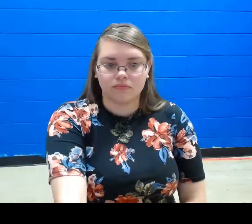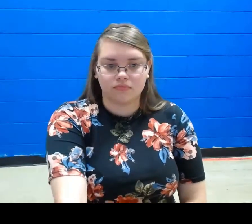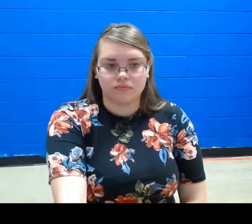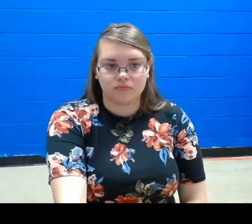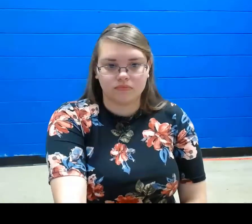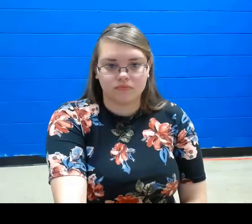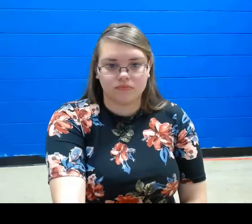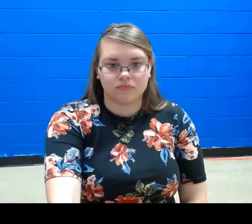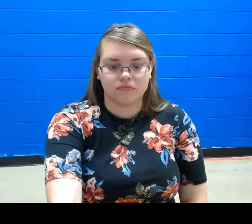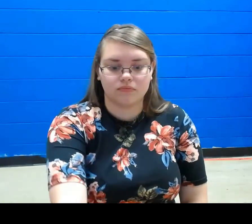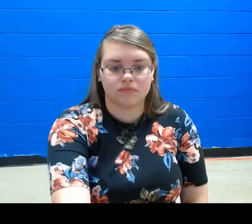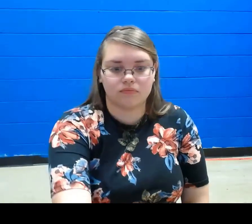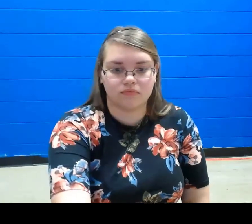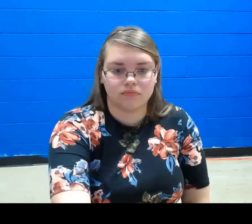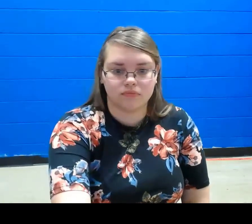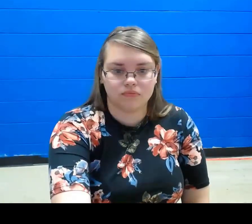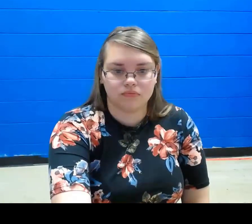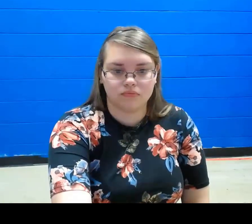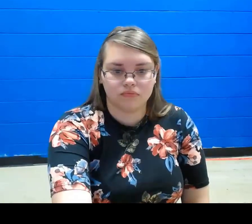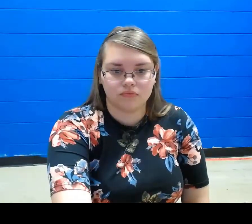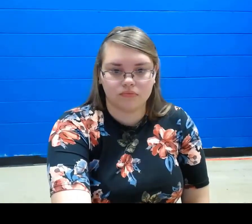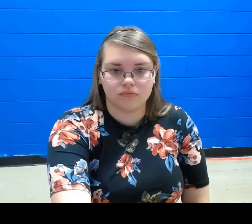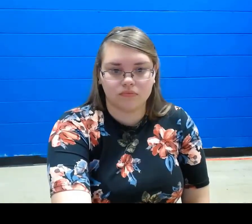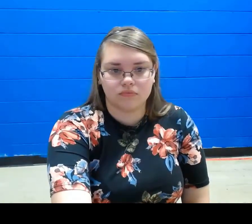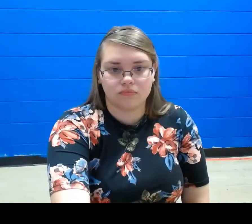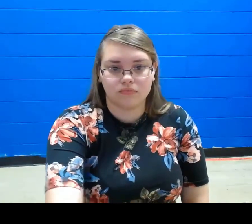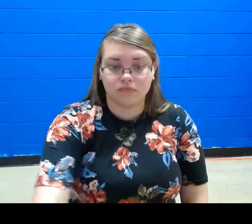more difficult than getting one, but not impossible.